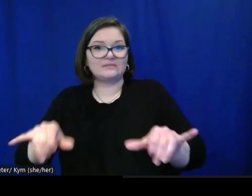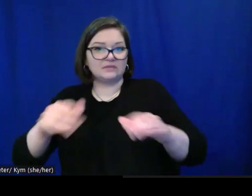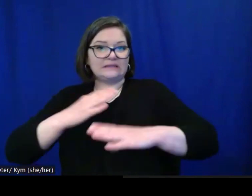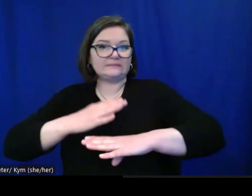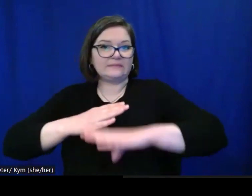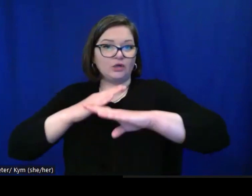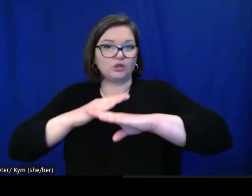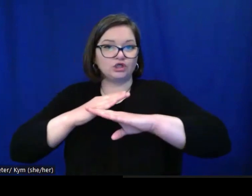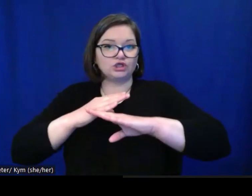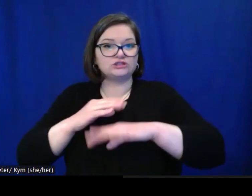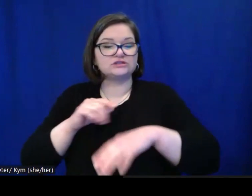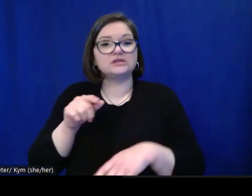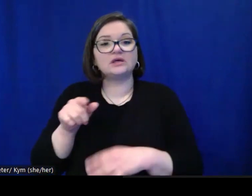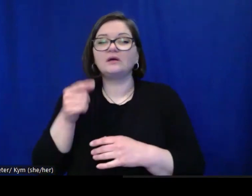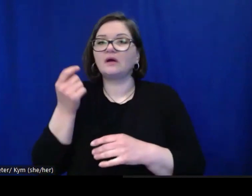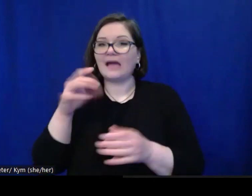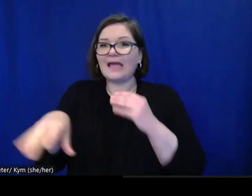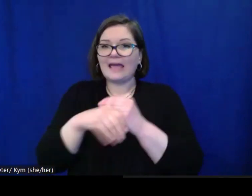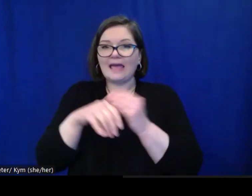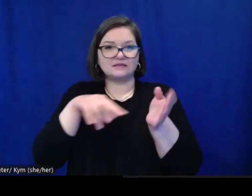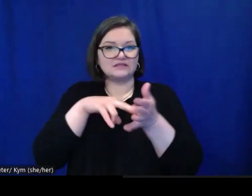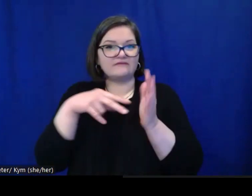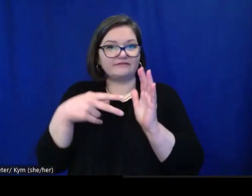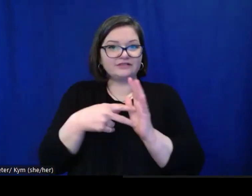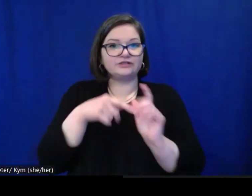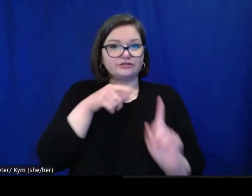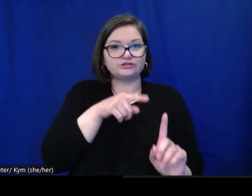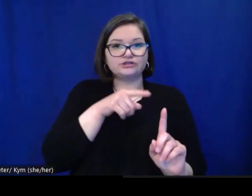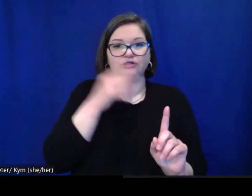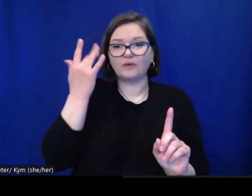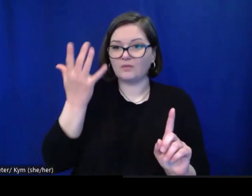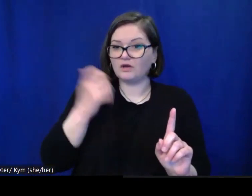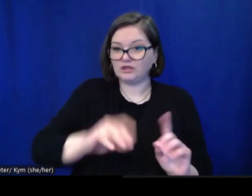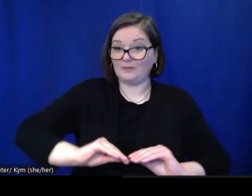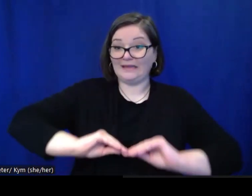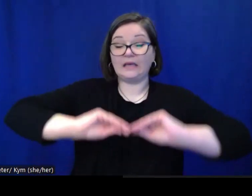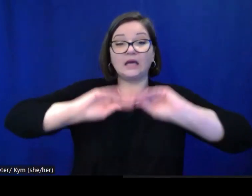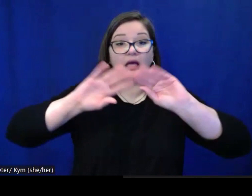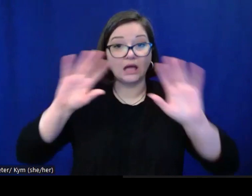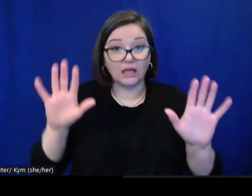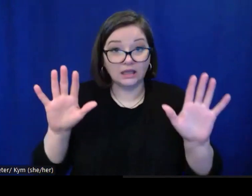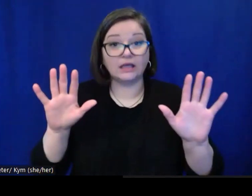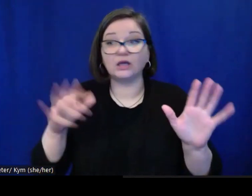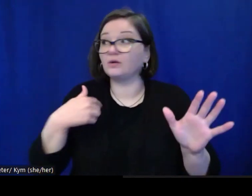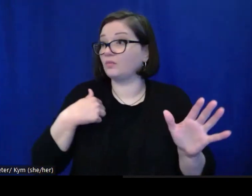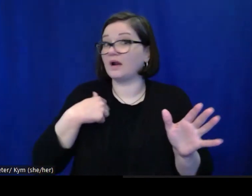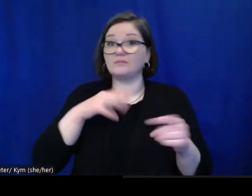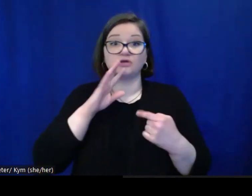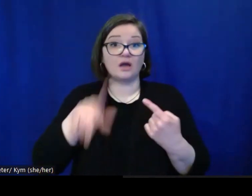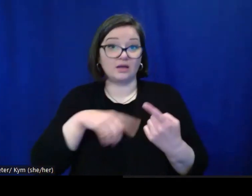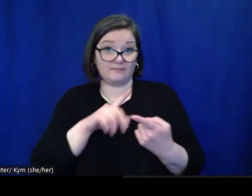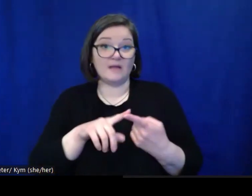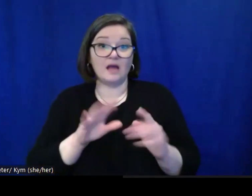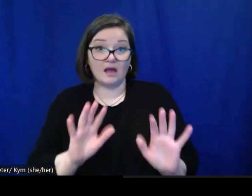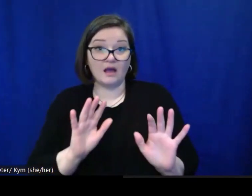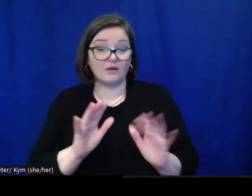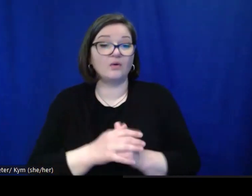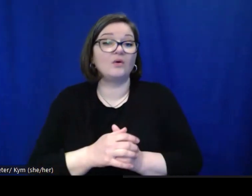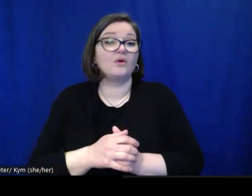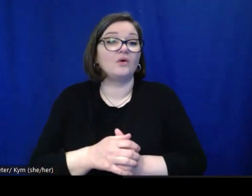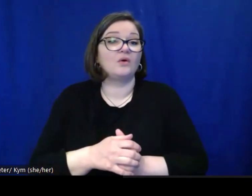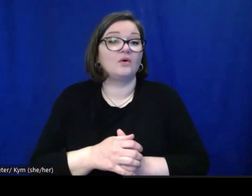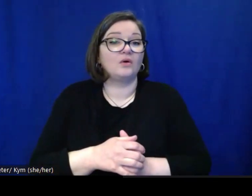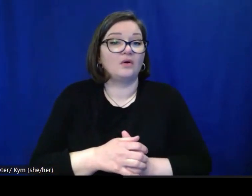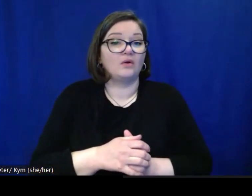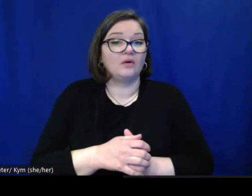put a definition here because I wanted it to be very clear what I was referring to when I'm talking about this.